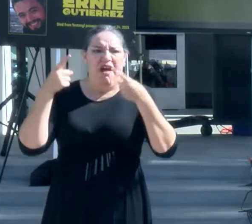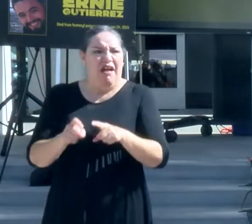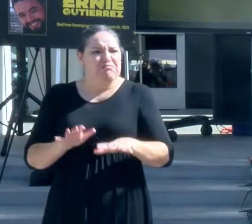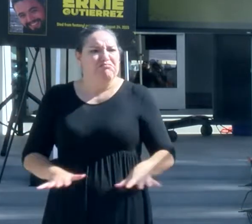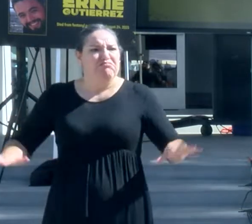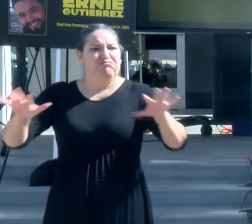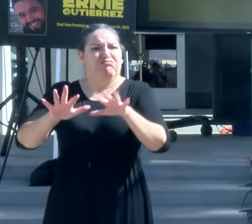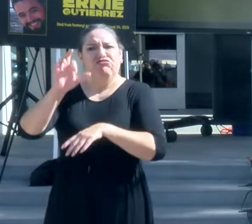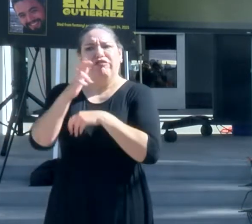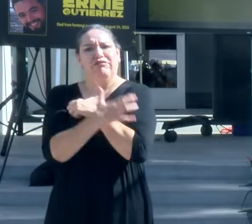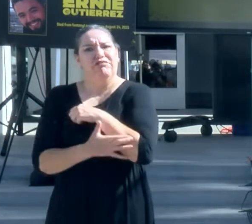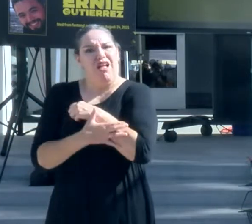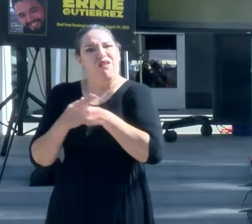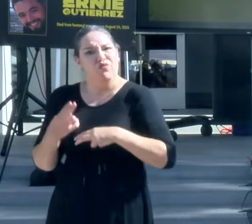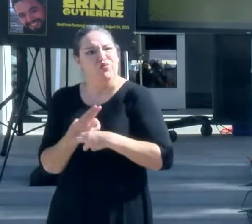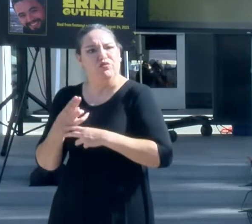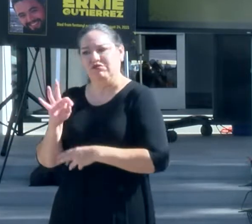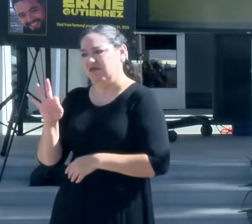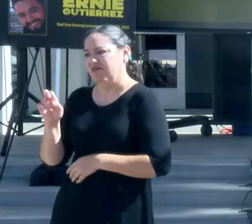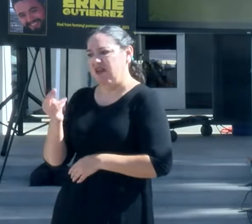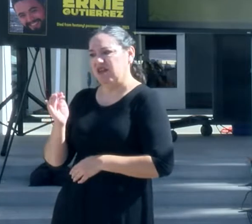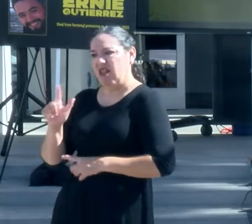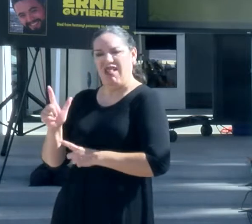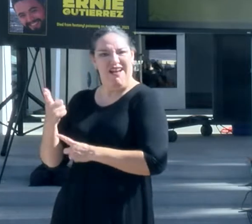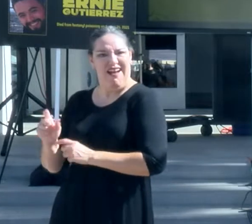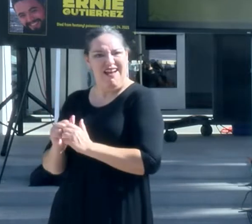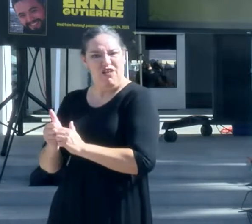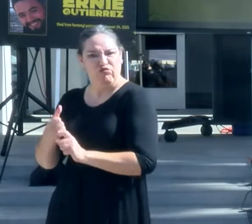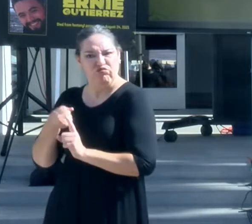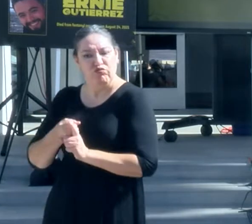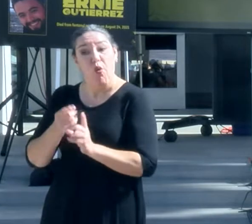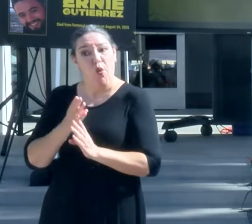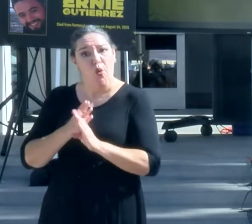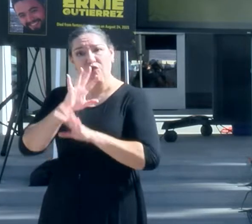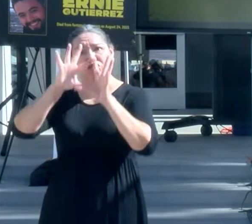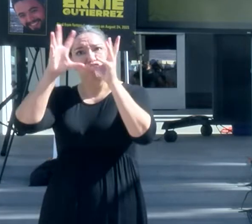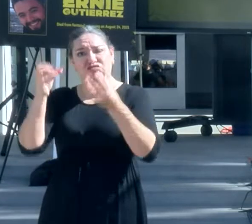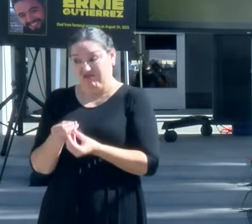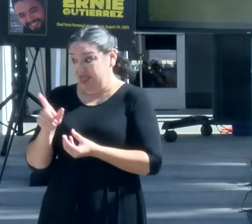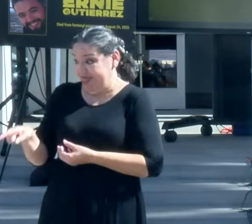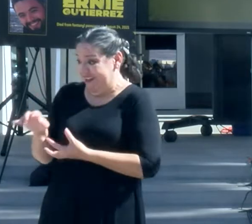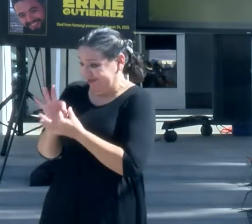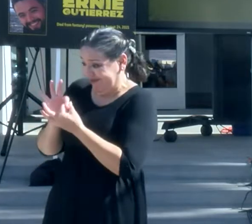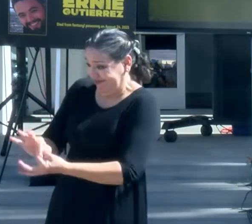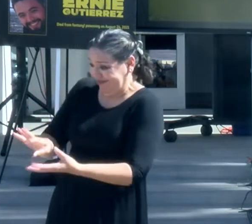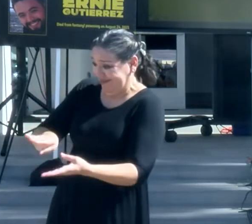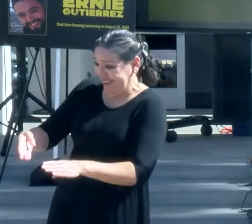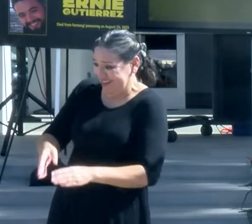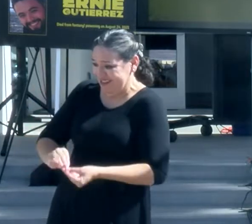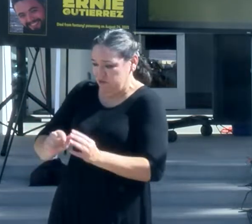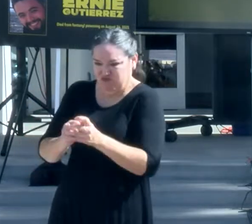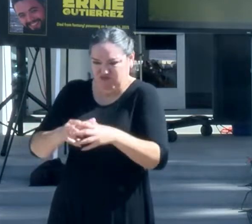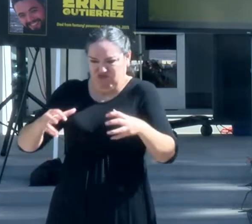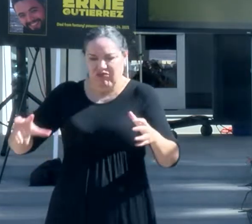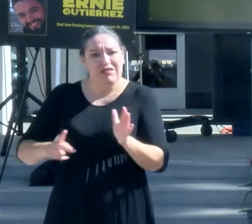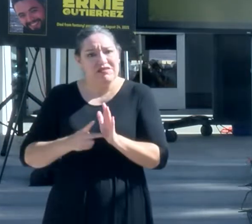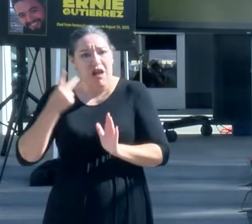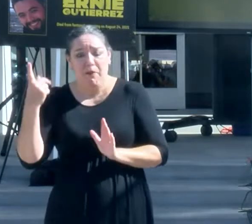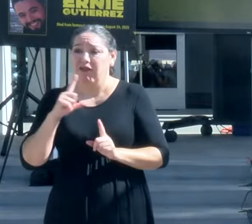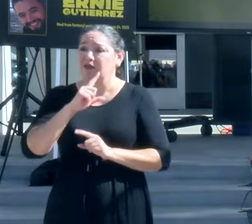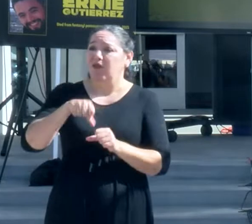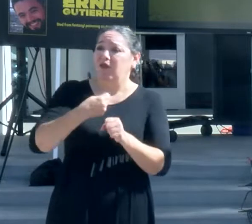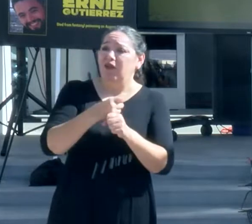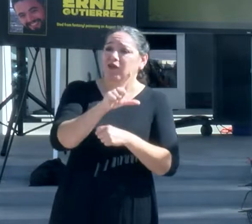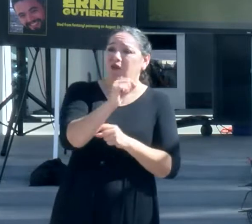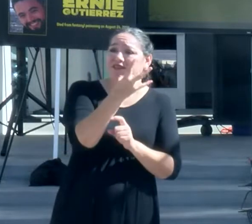County. Overall, overdose deaths in Riverside County have doubled in the 5 years between 2017 and